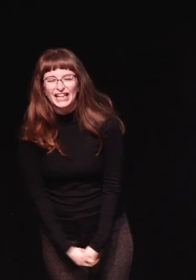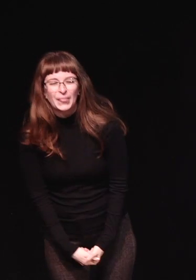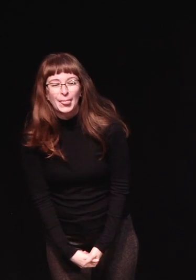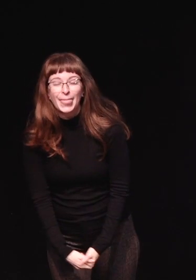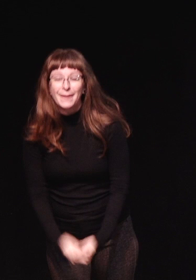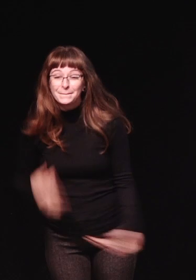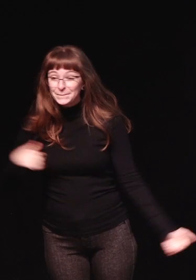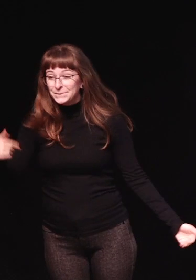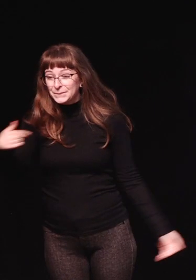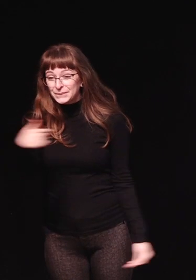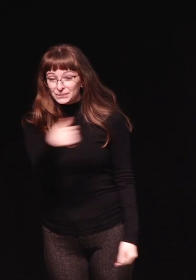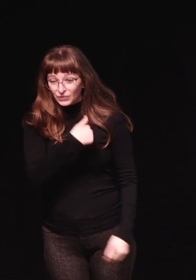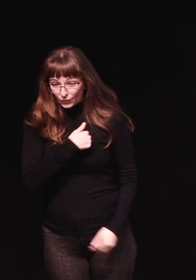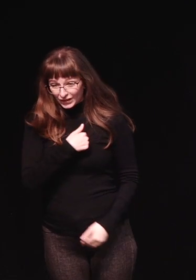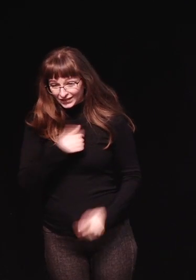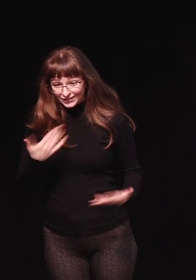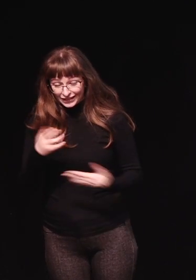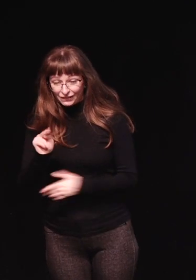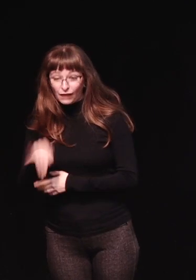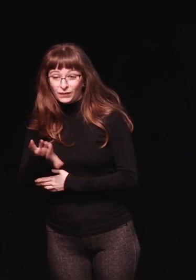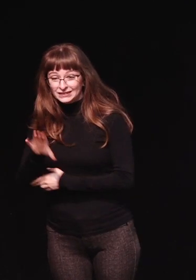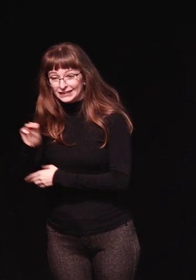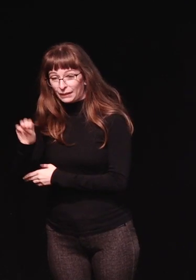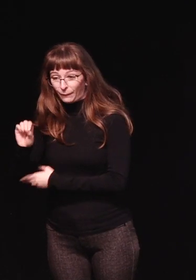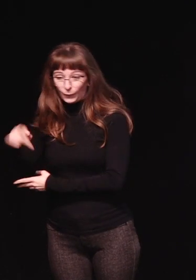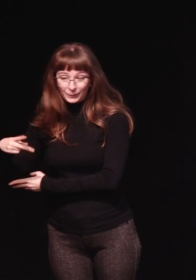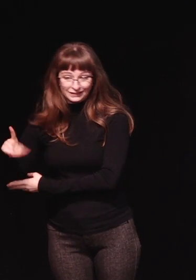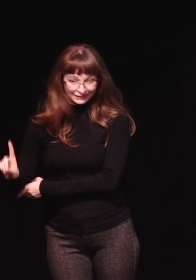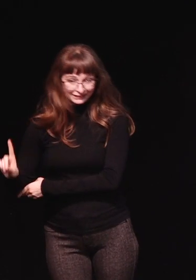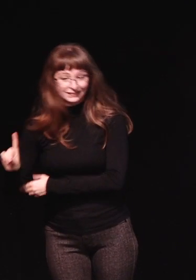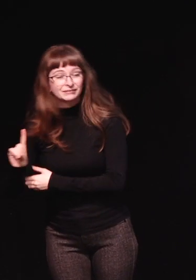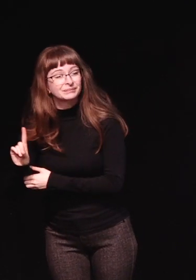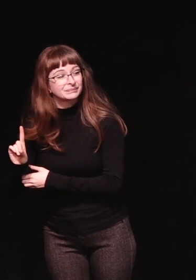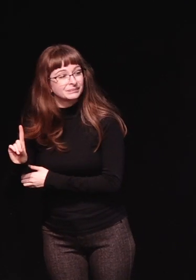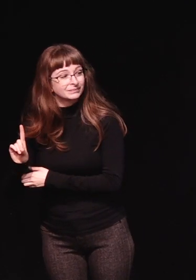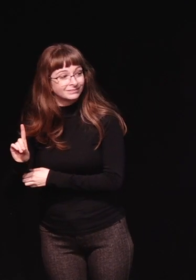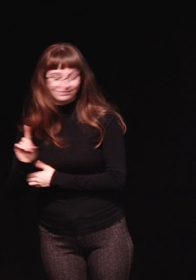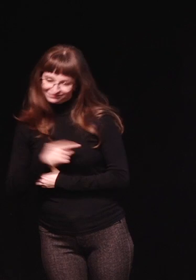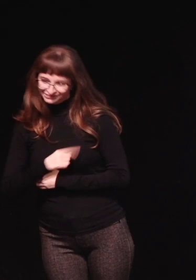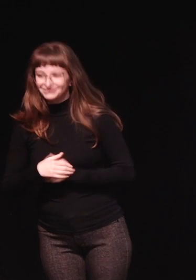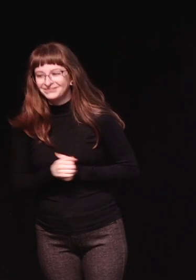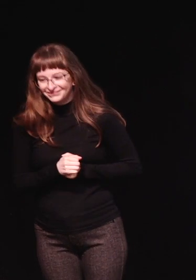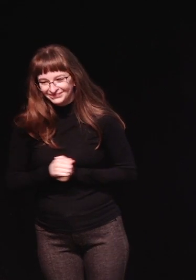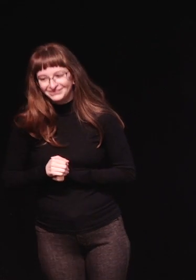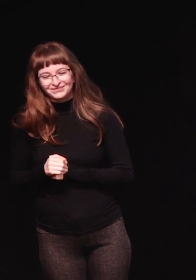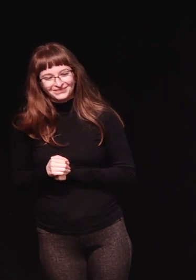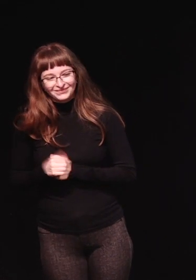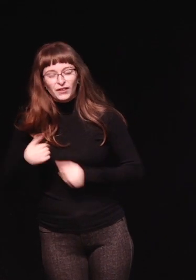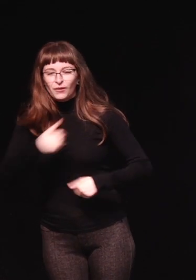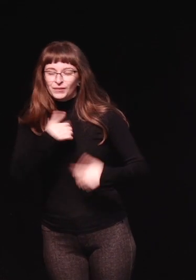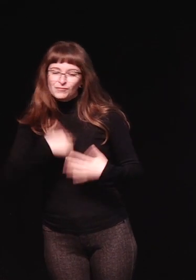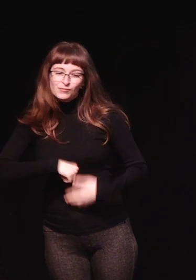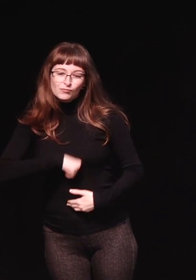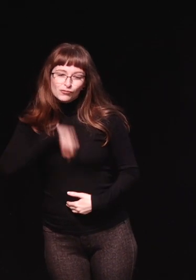So we here at the NYC Mayor's Office for People with Disabilities, MOPD, are